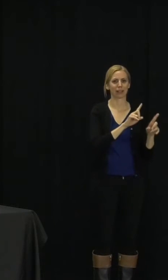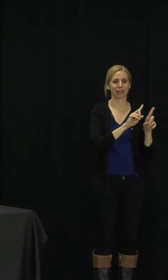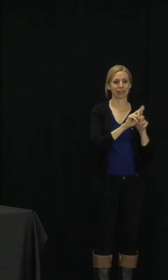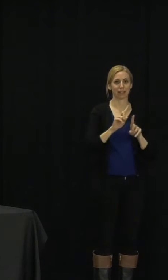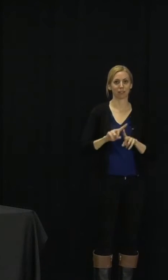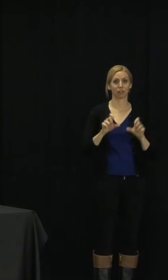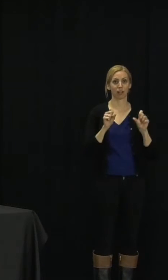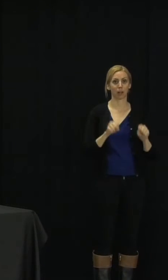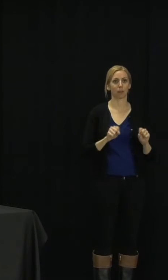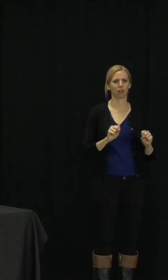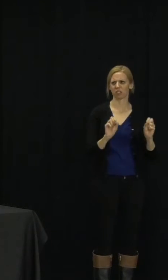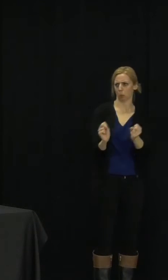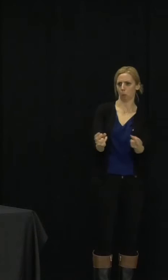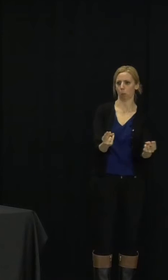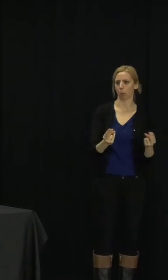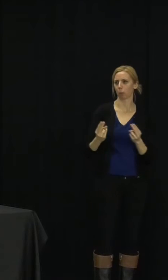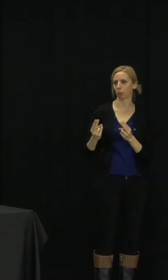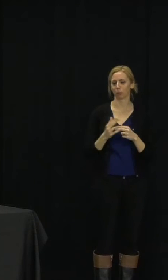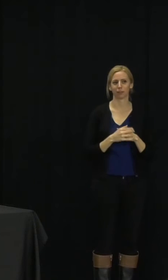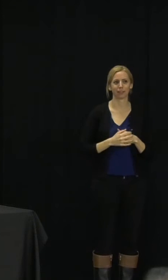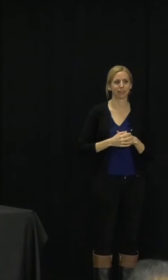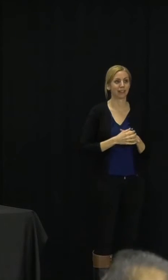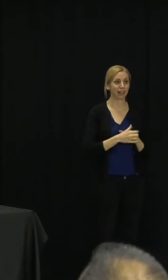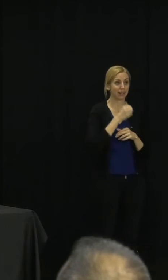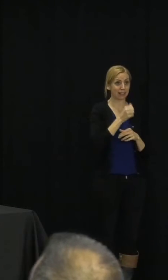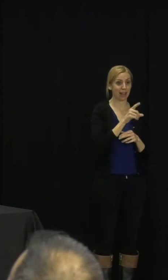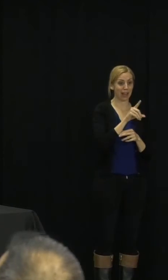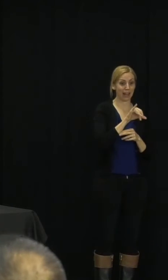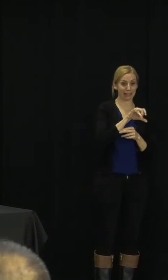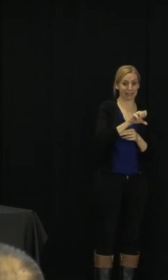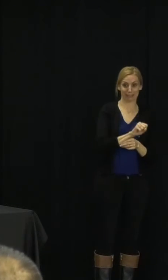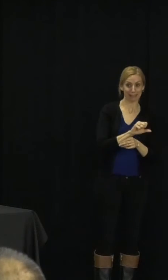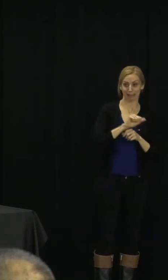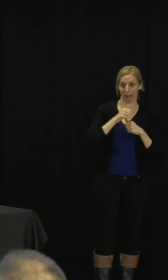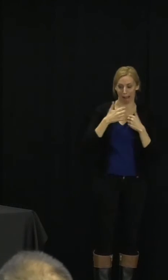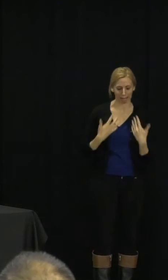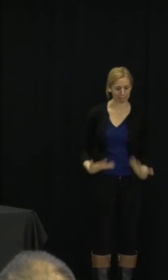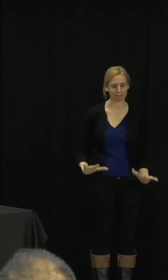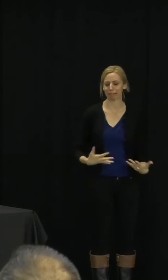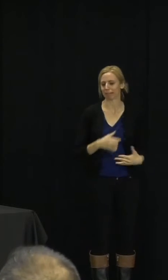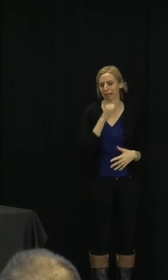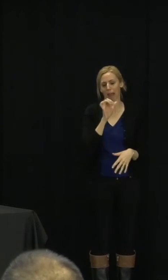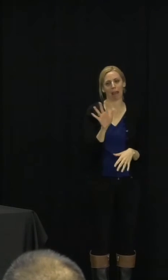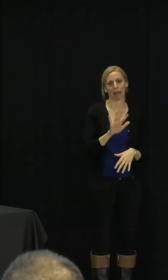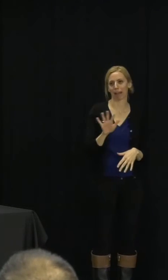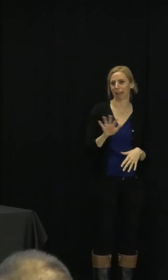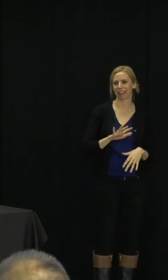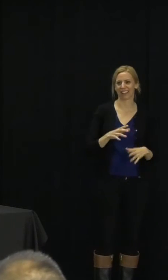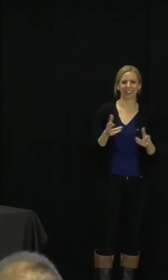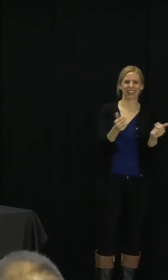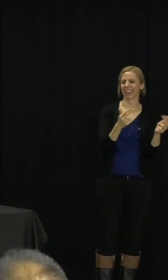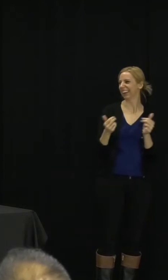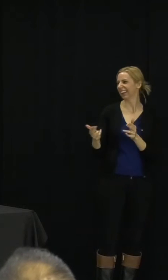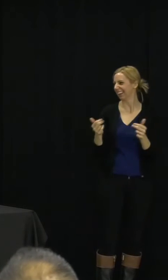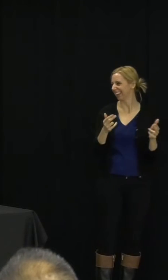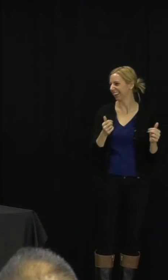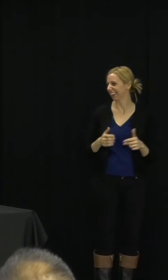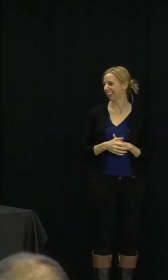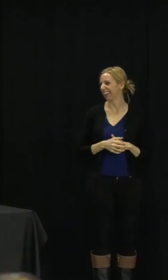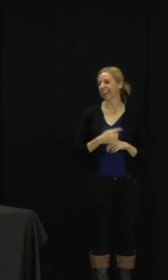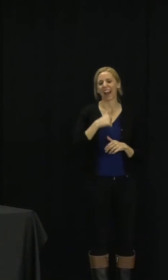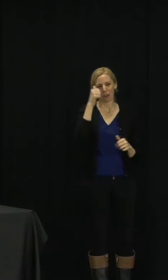DCA funding, you have to fill out the Culture Data Project, Data Arts. Yeah, I'm on the board. You can talk to me later about how you hate it. But I